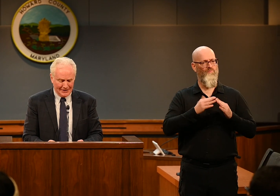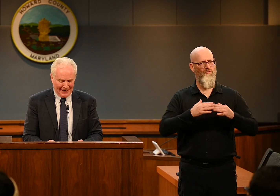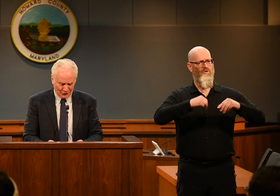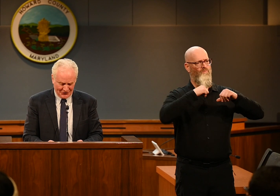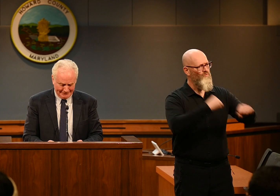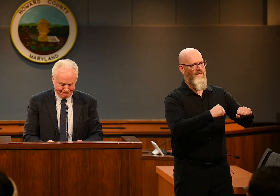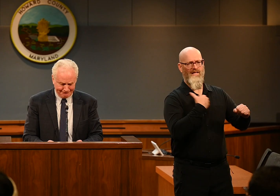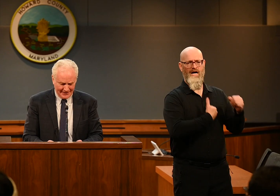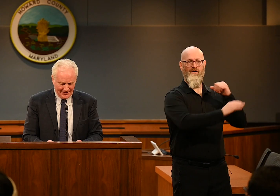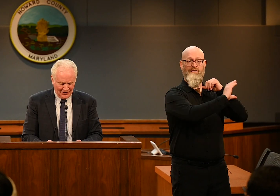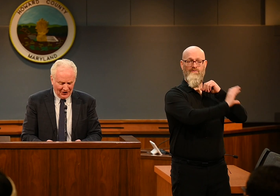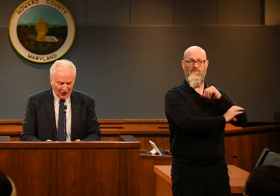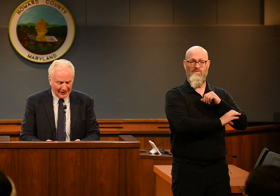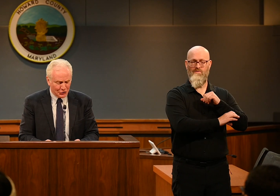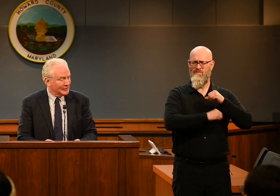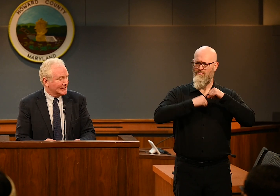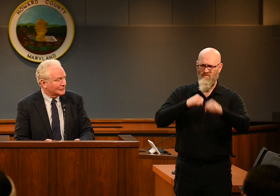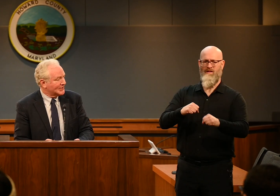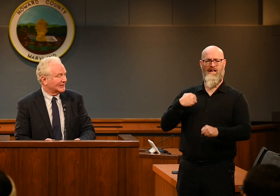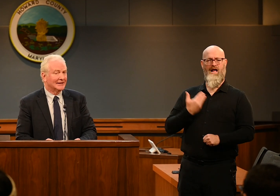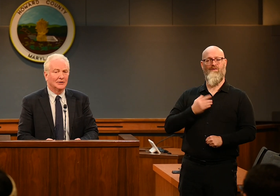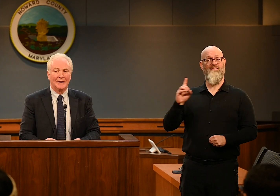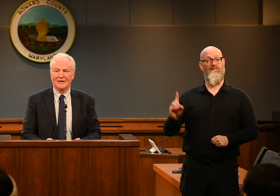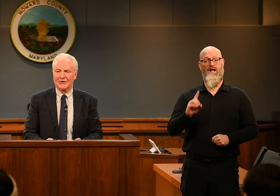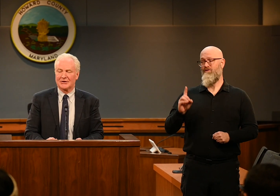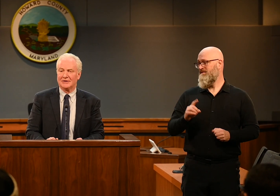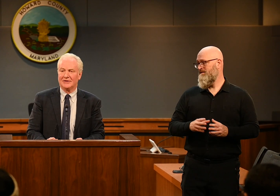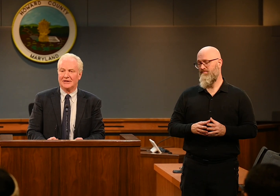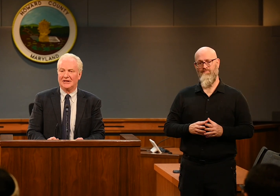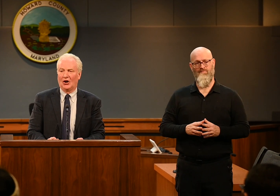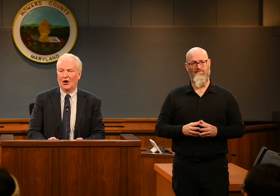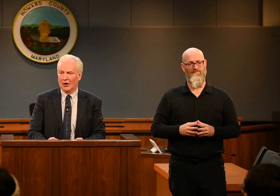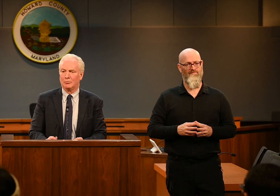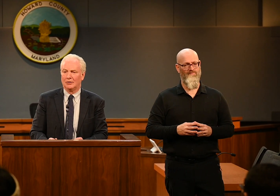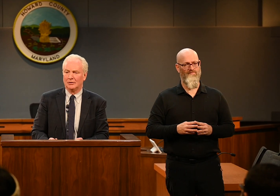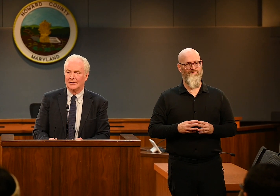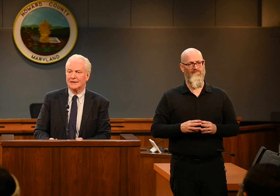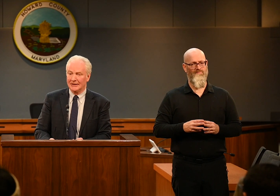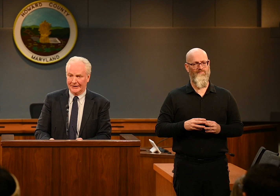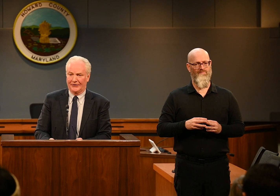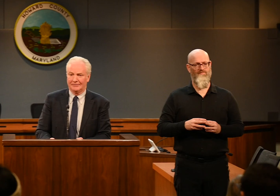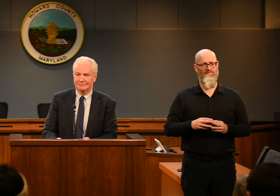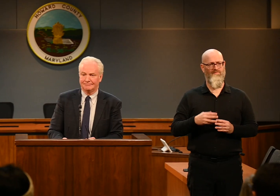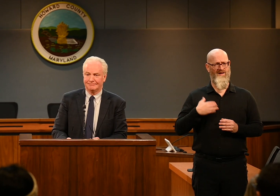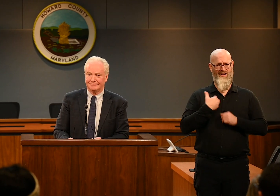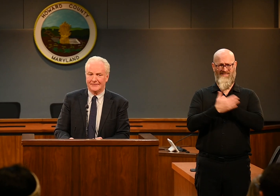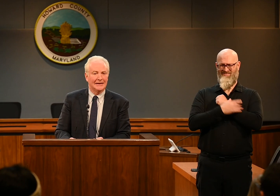our democracy. Our country recently witnessed the horrible